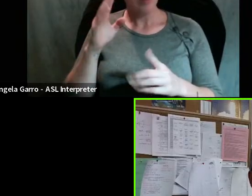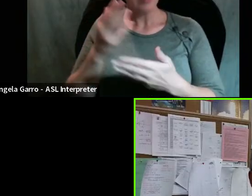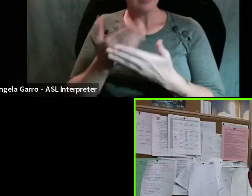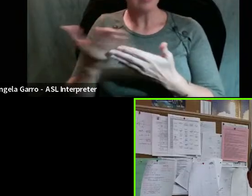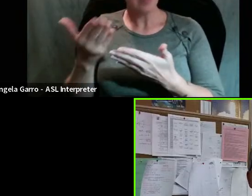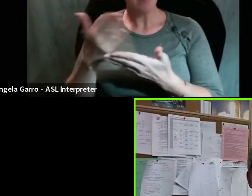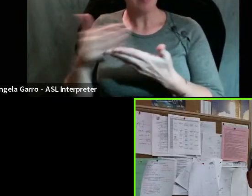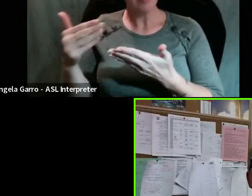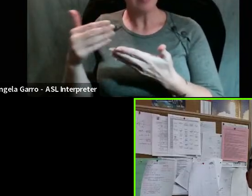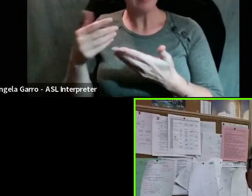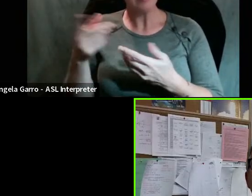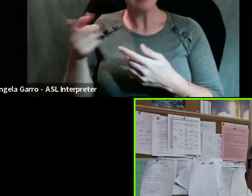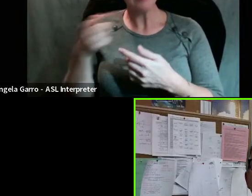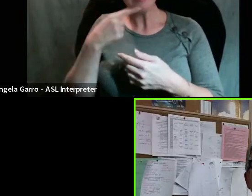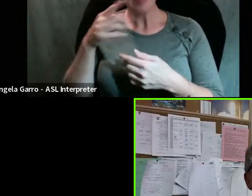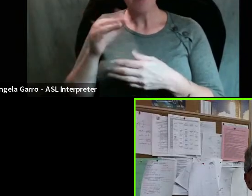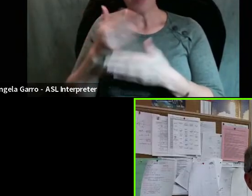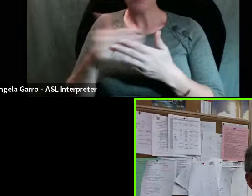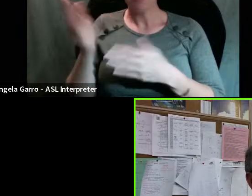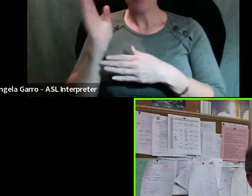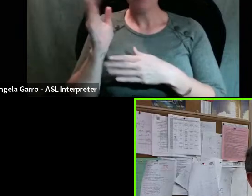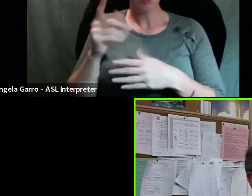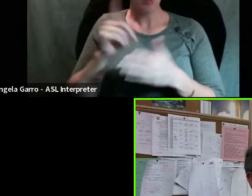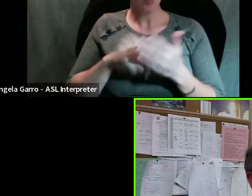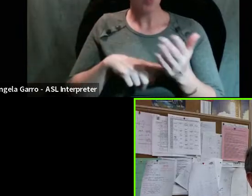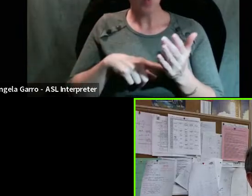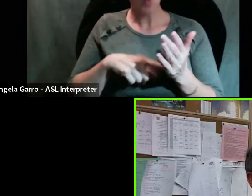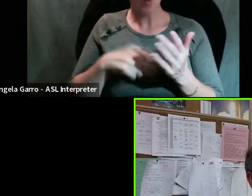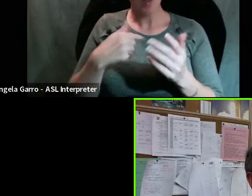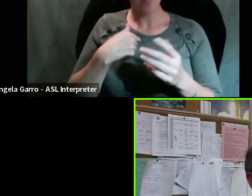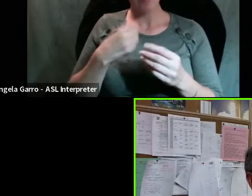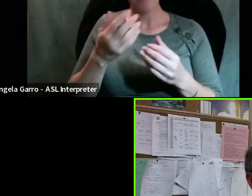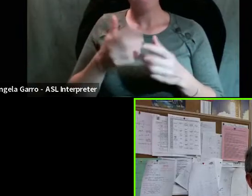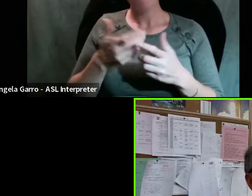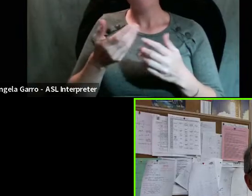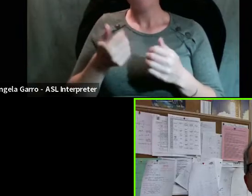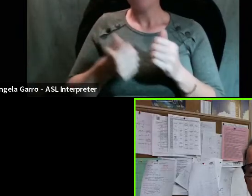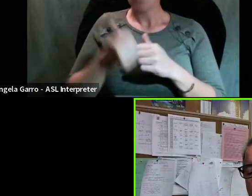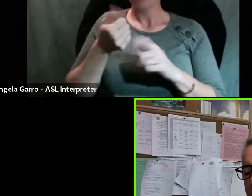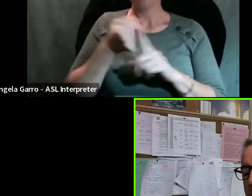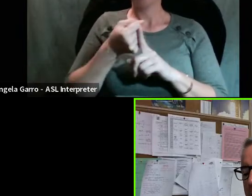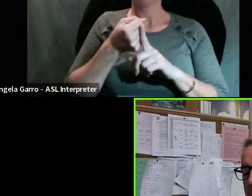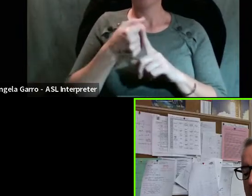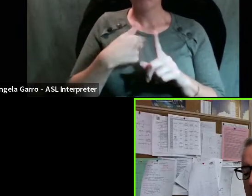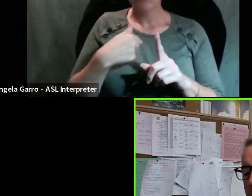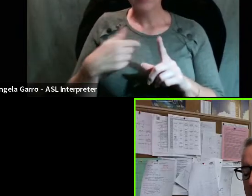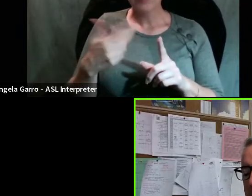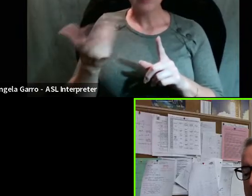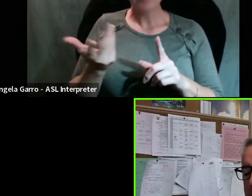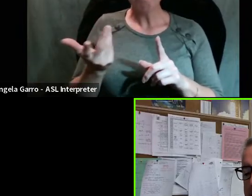by some of the speakers, but what I was, I think, most struck by is that